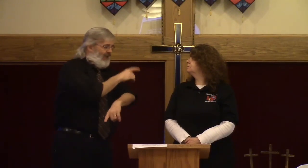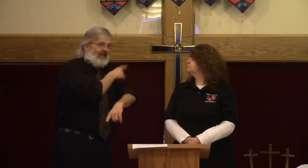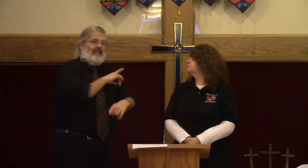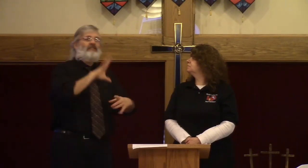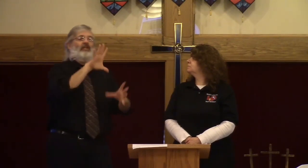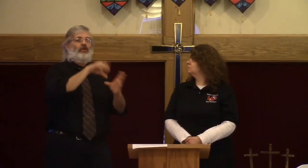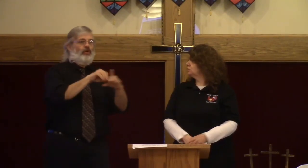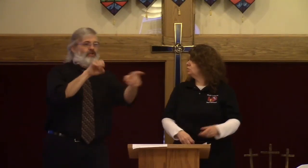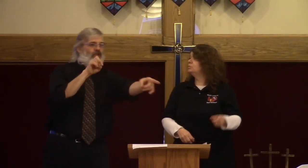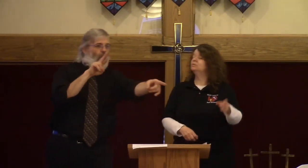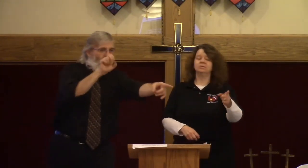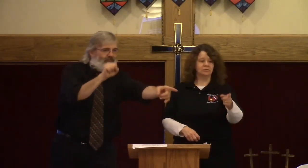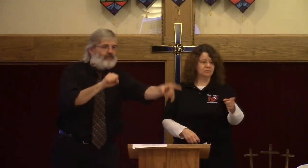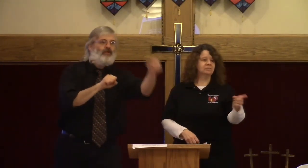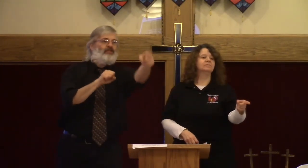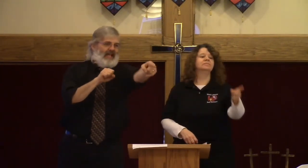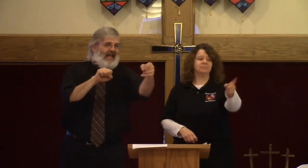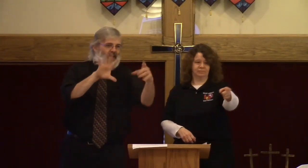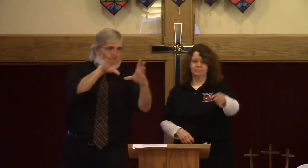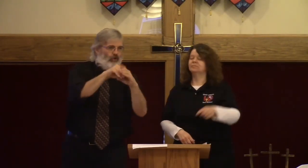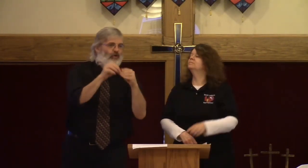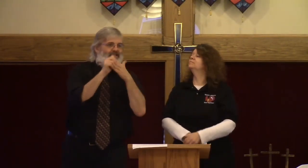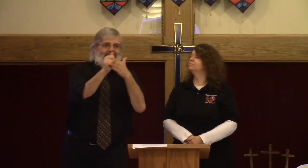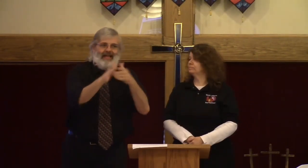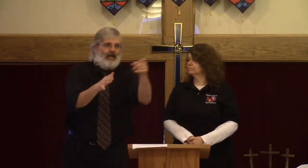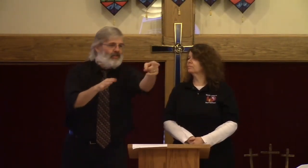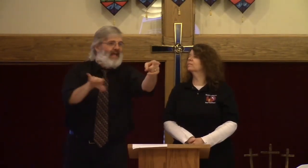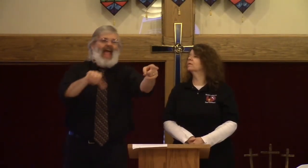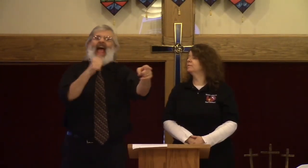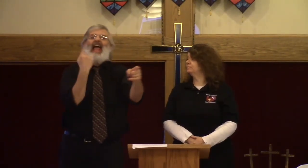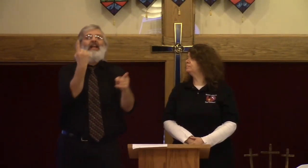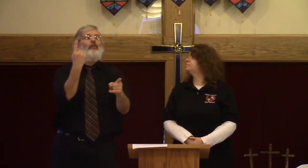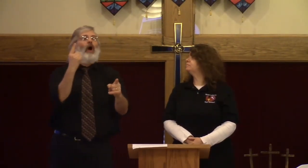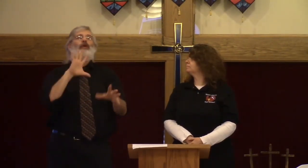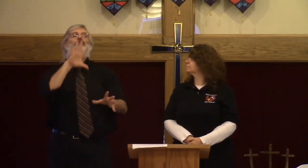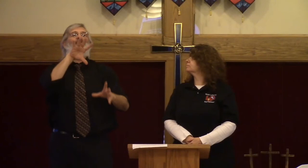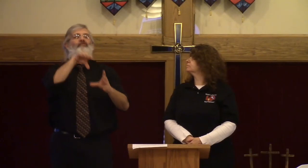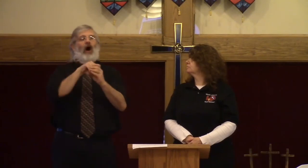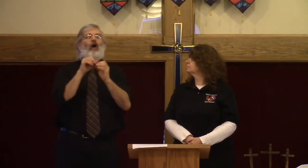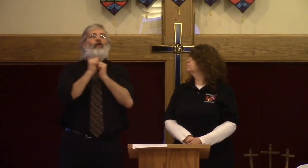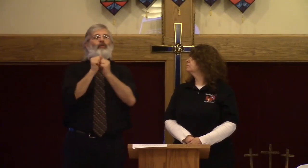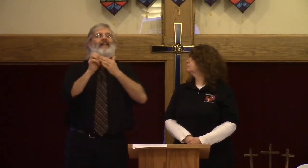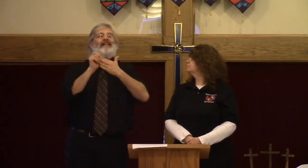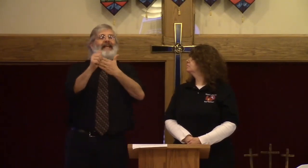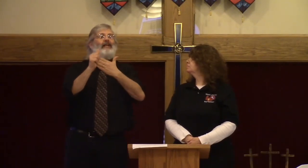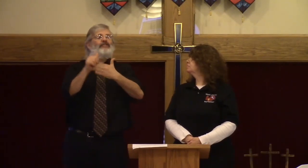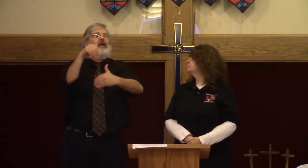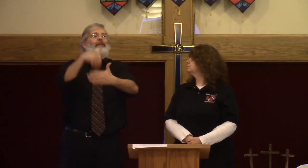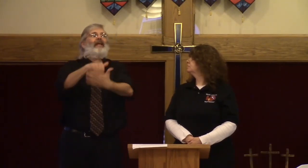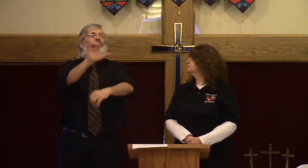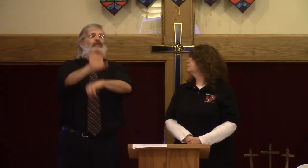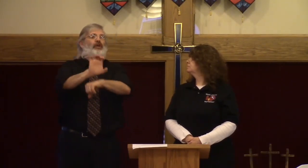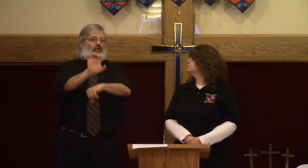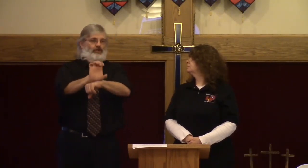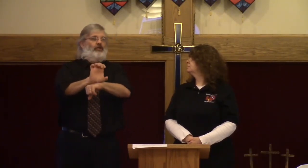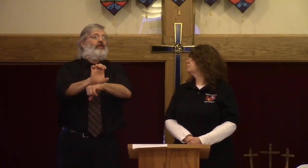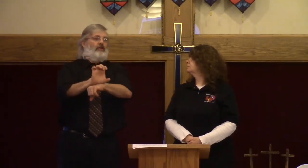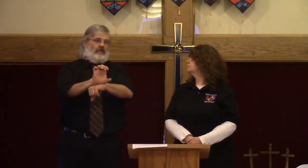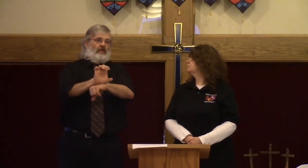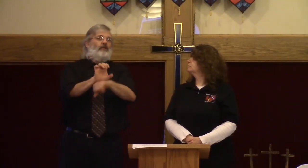deaconess, includes the officers, it includes the And leaders, the pastor's anyone family. who's involved with leadership in the church. So